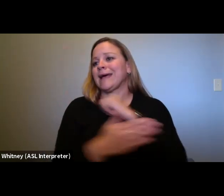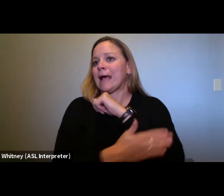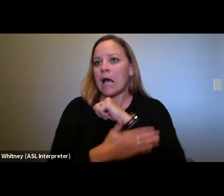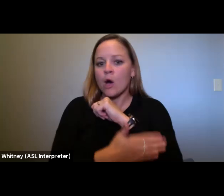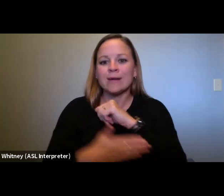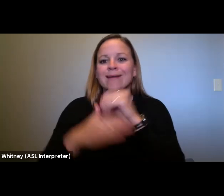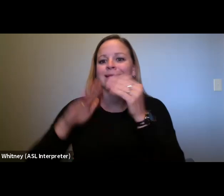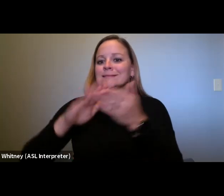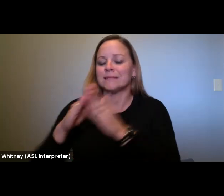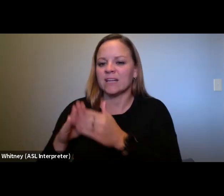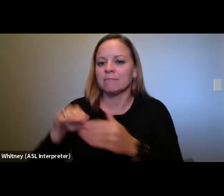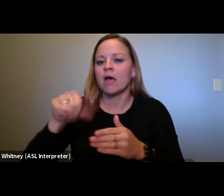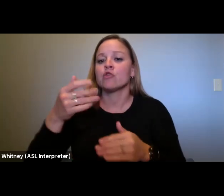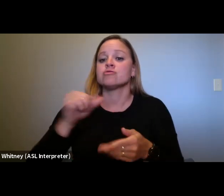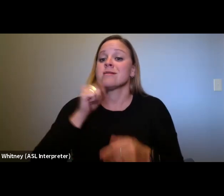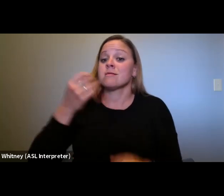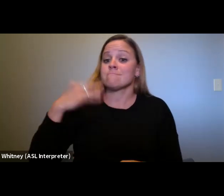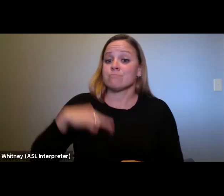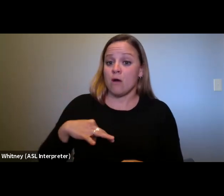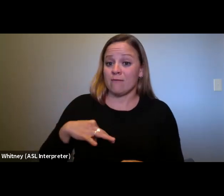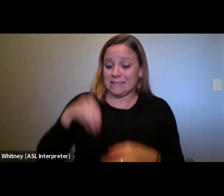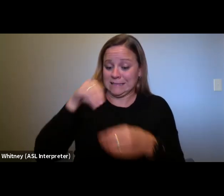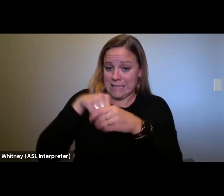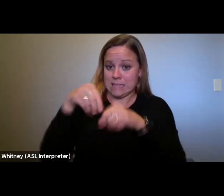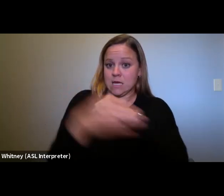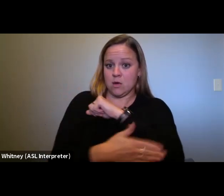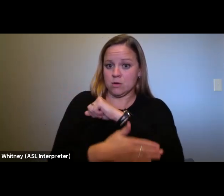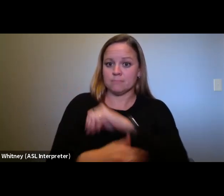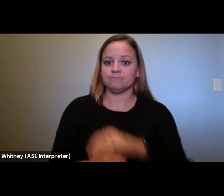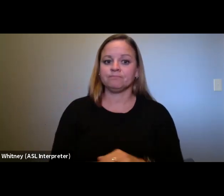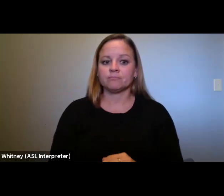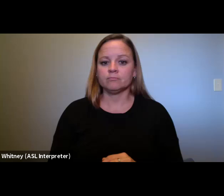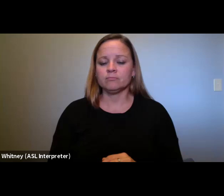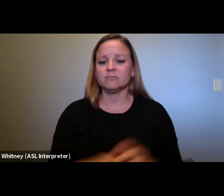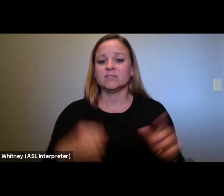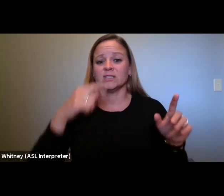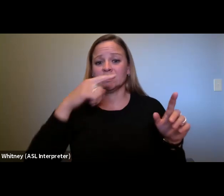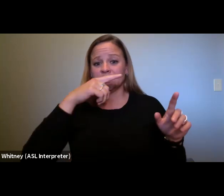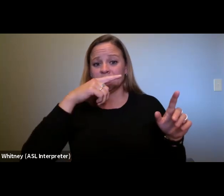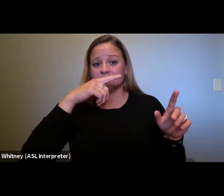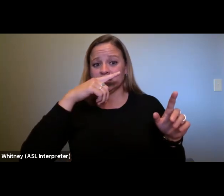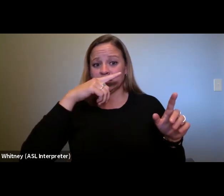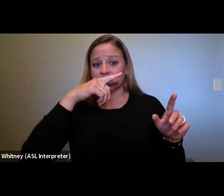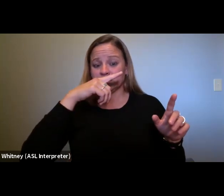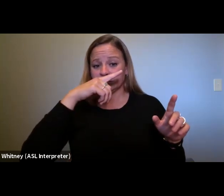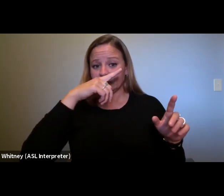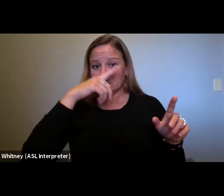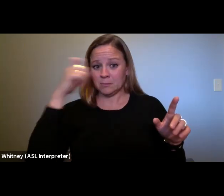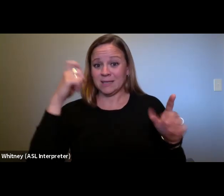city, and other nonprofits within the county. So because of the success that CISO had with